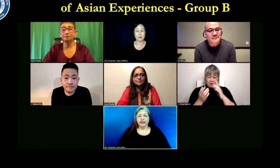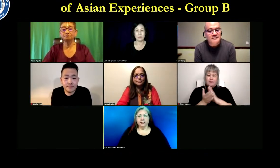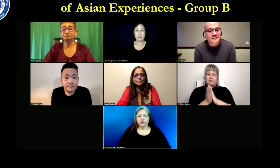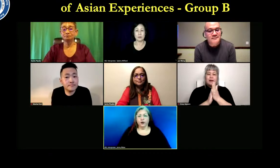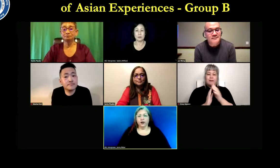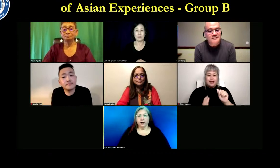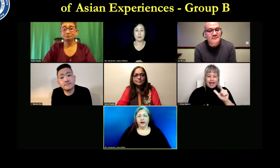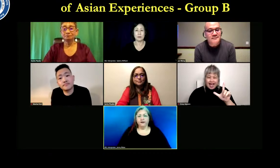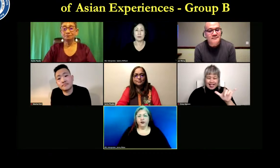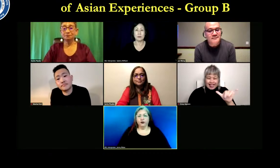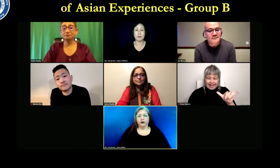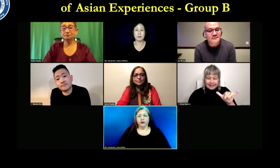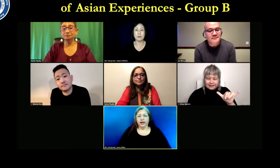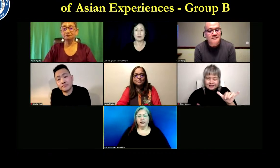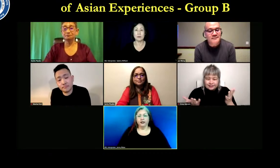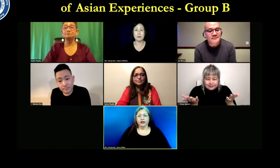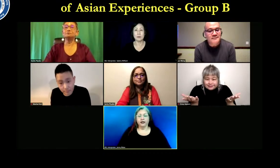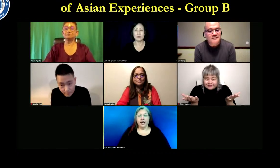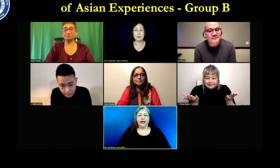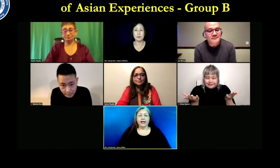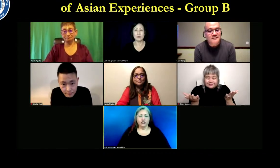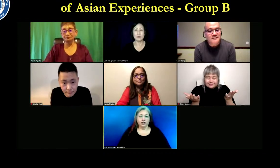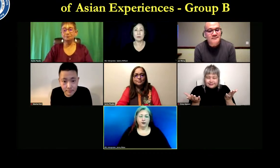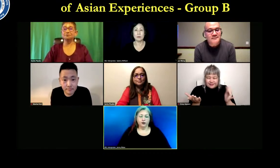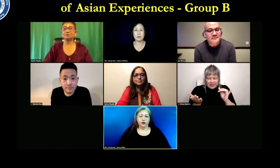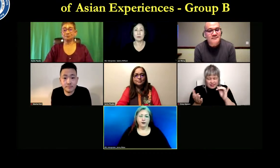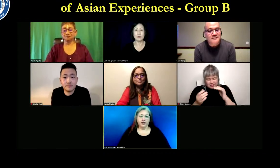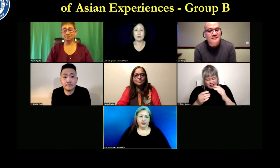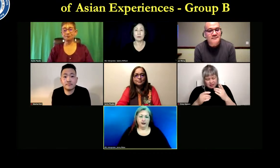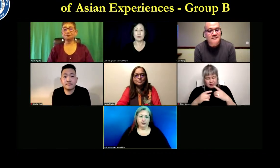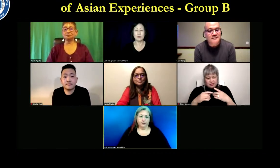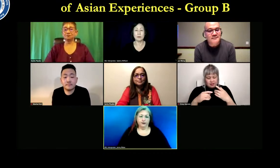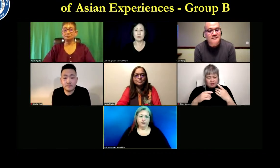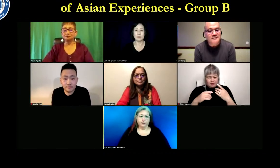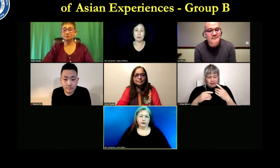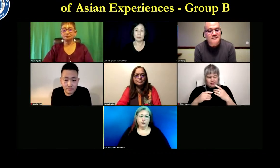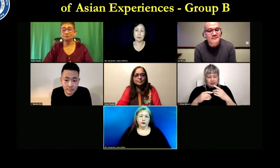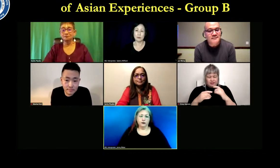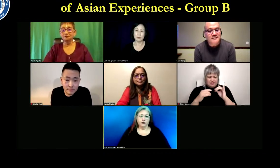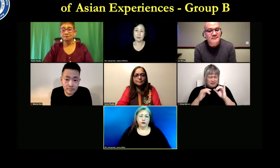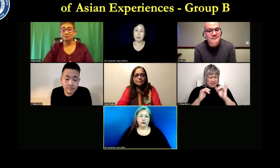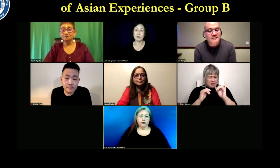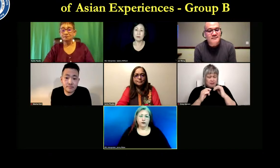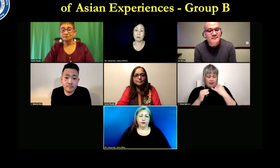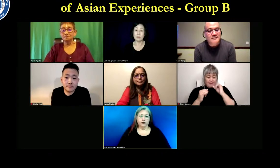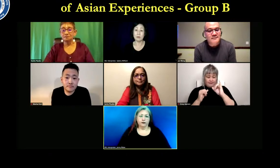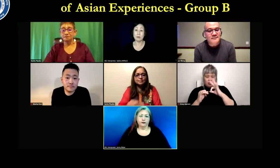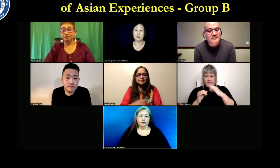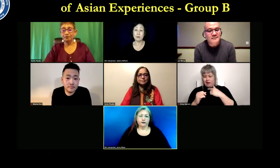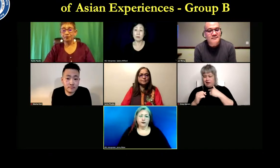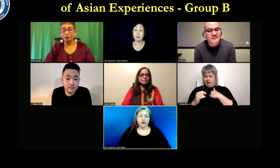I think that's where I feel like allyship could begin.